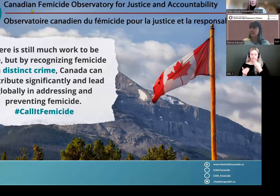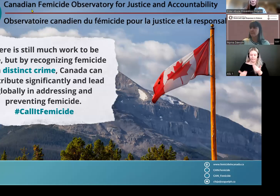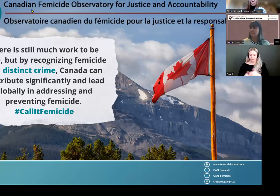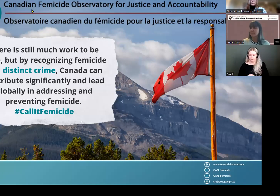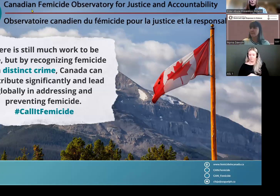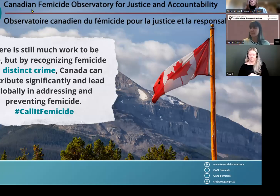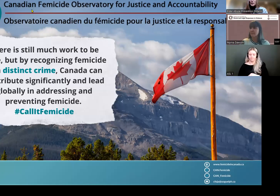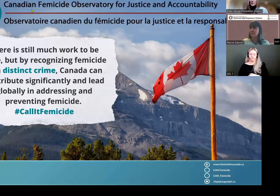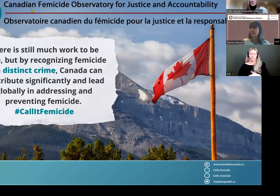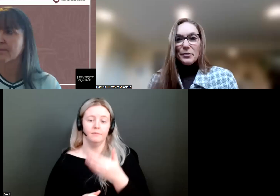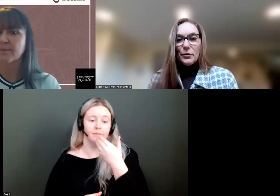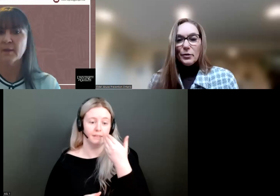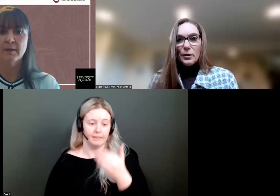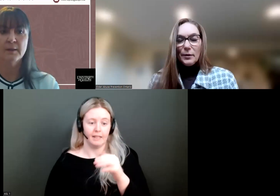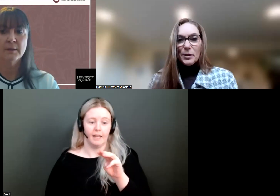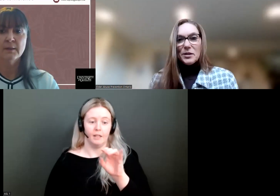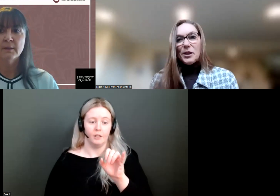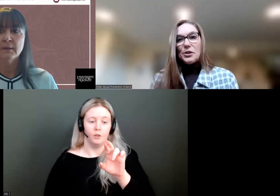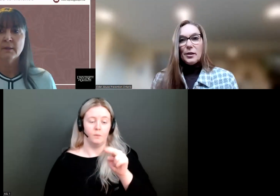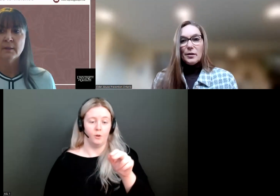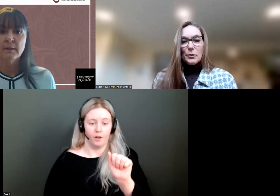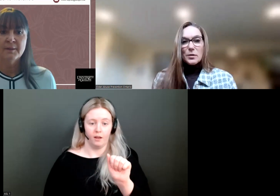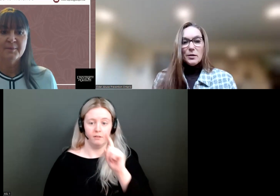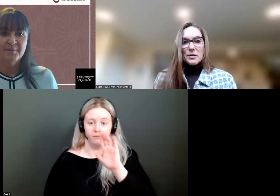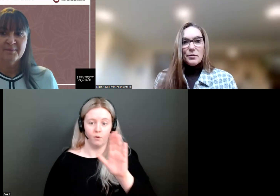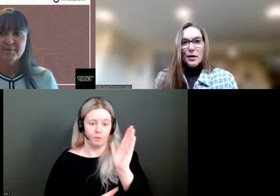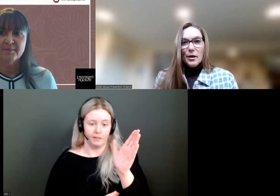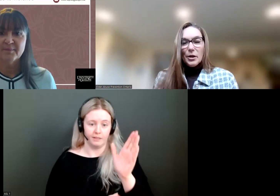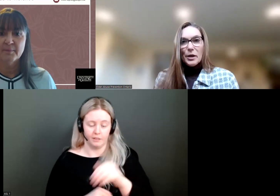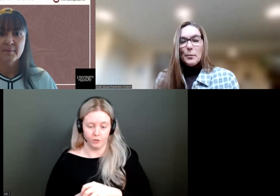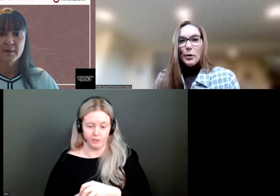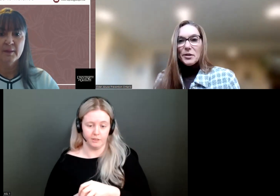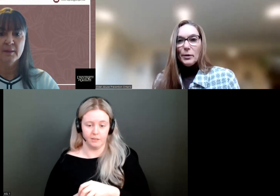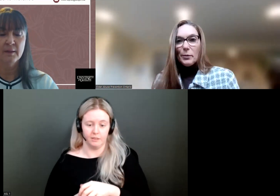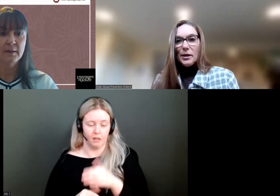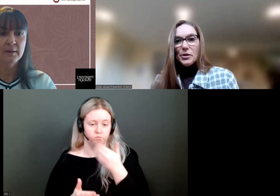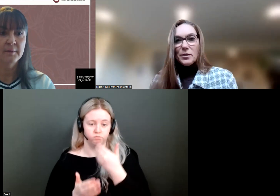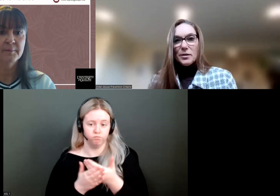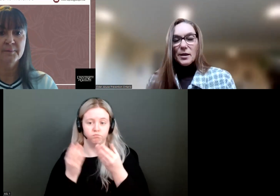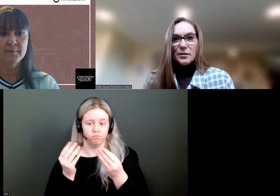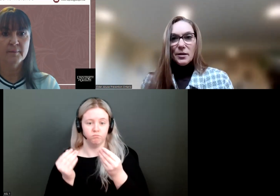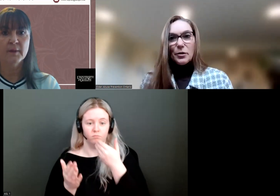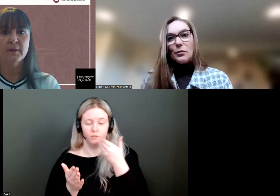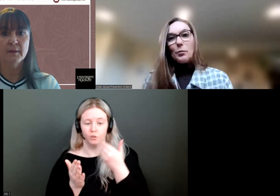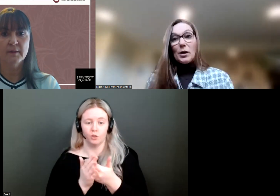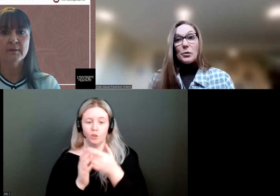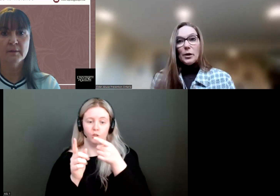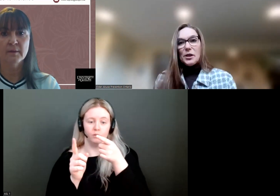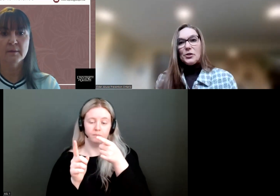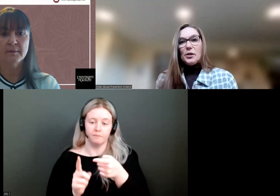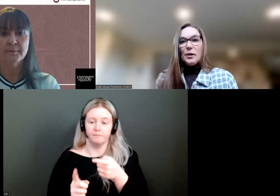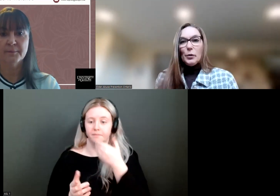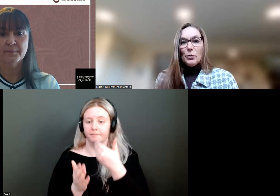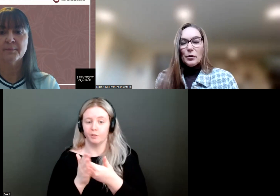Thank you so much, Myrna, for that insightful presentation. I think there's lots of, key points and recommendations that you've brought